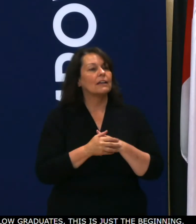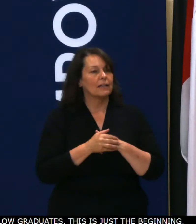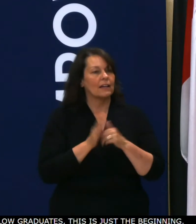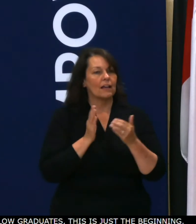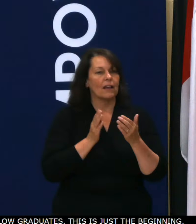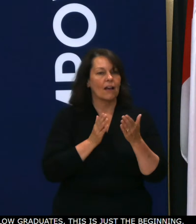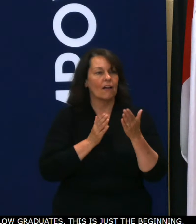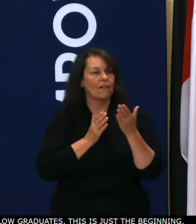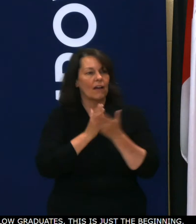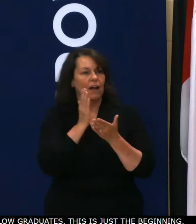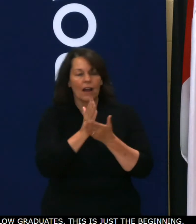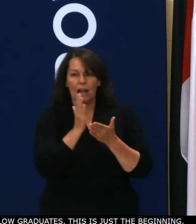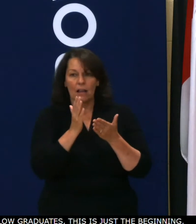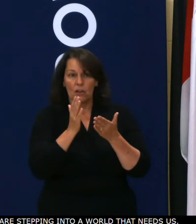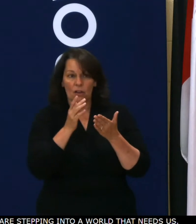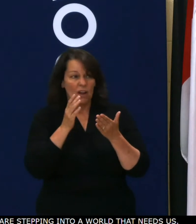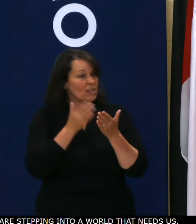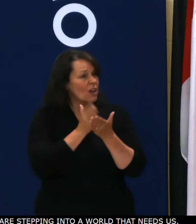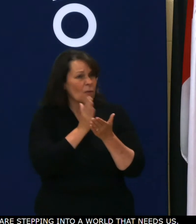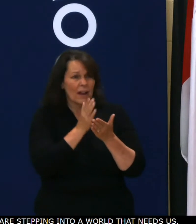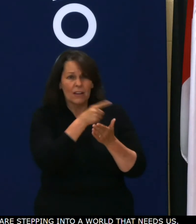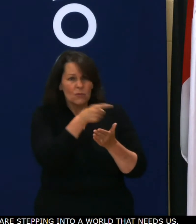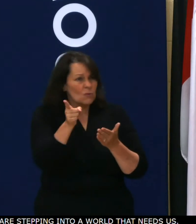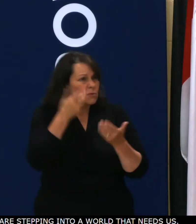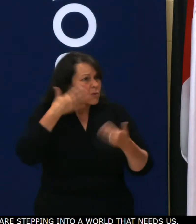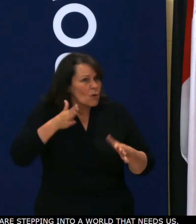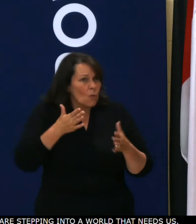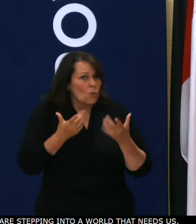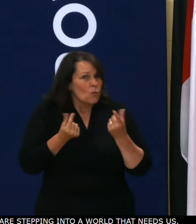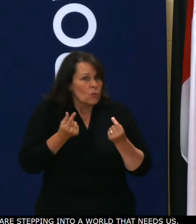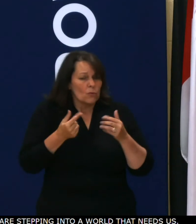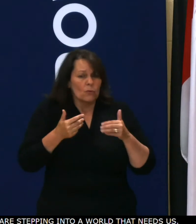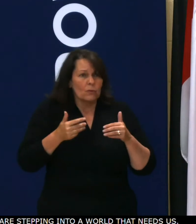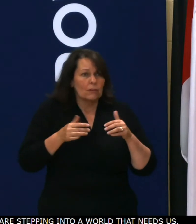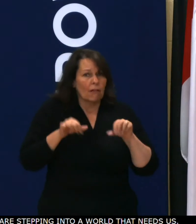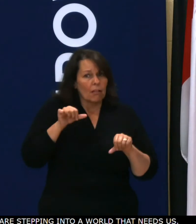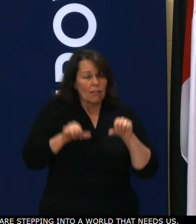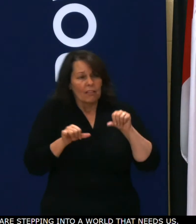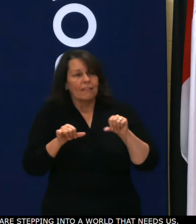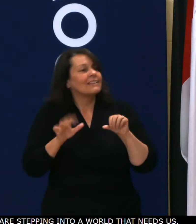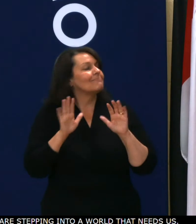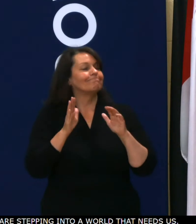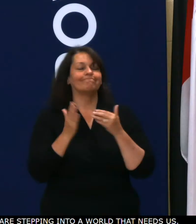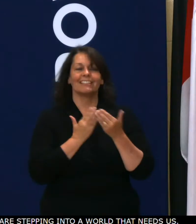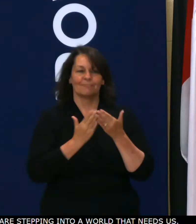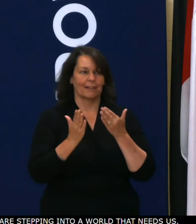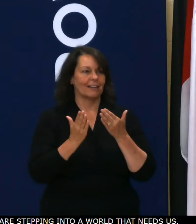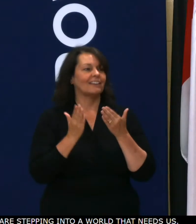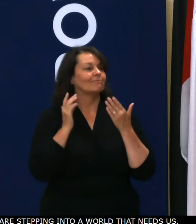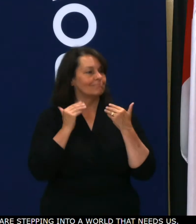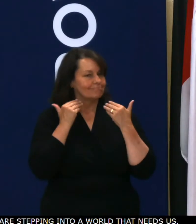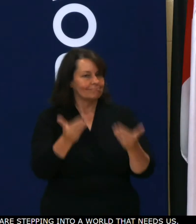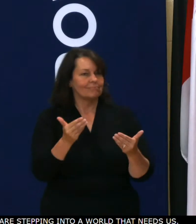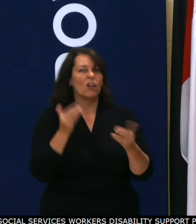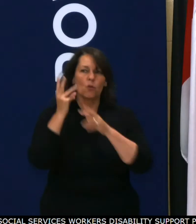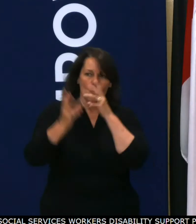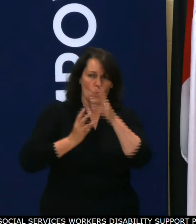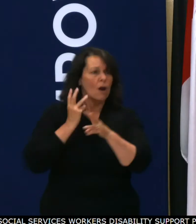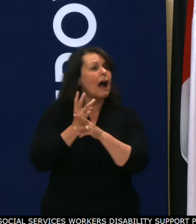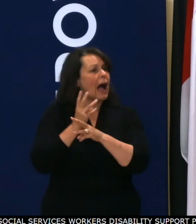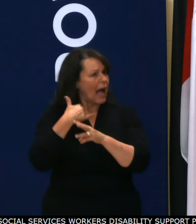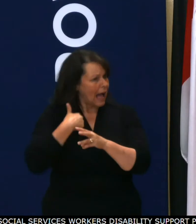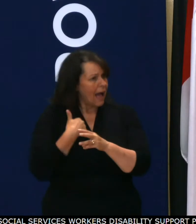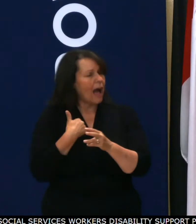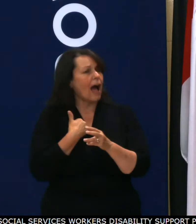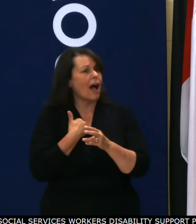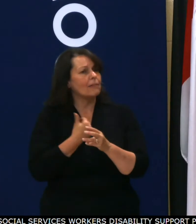you've not had it all figured out yet. Regardless of who we become, our world requires deep compassion and empathy.